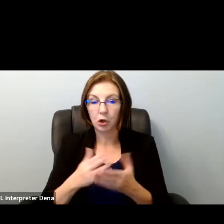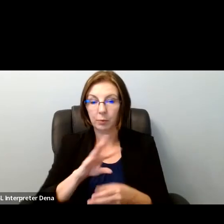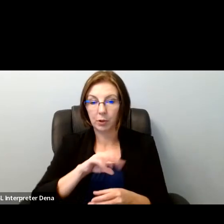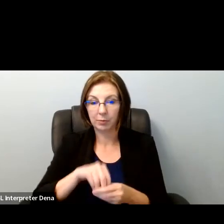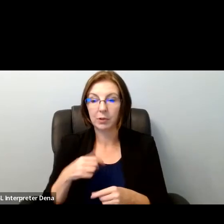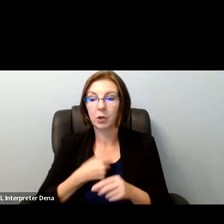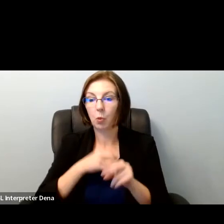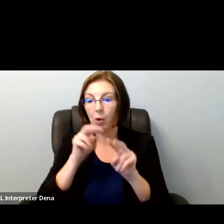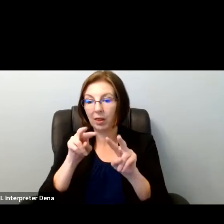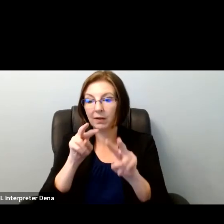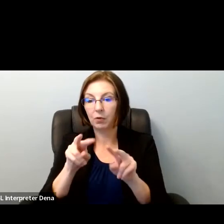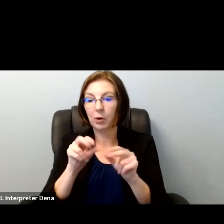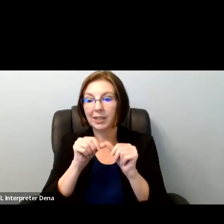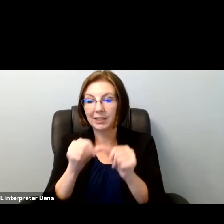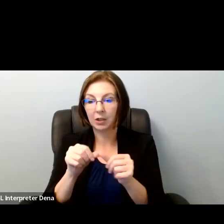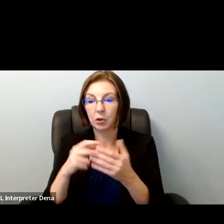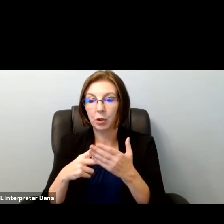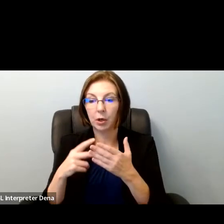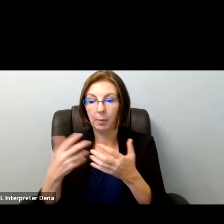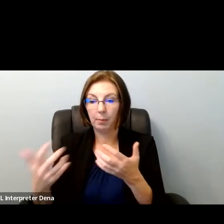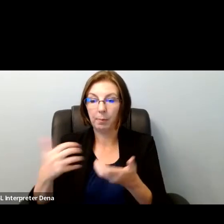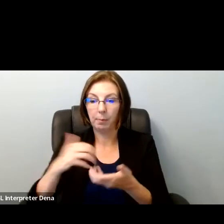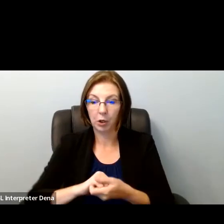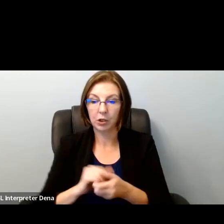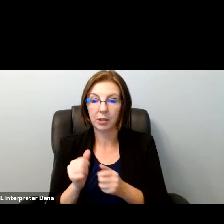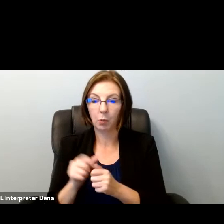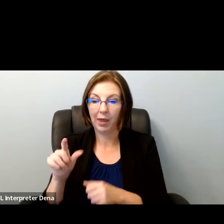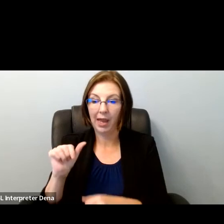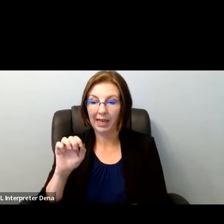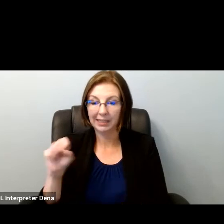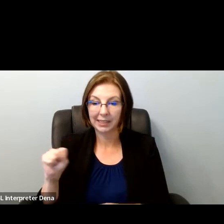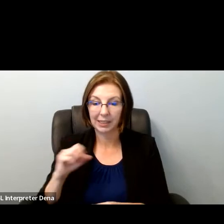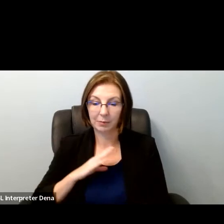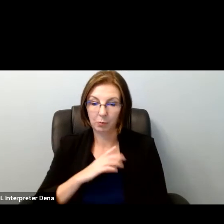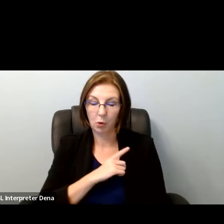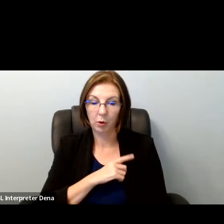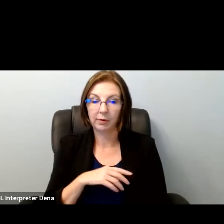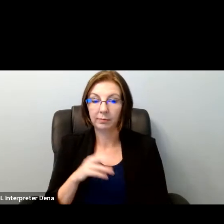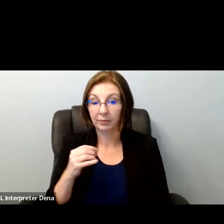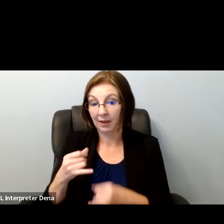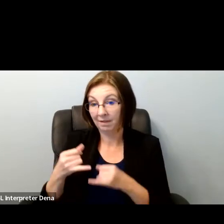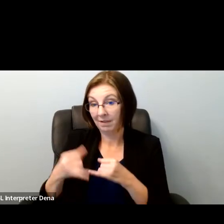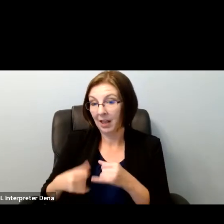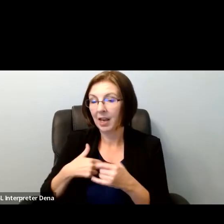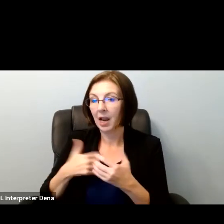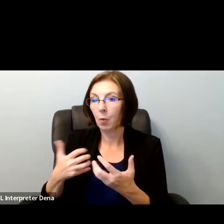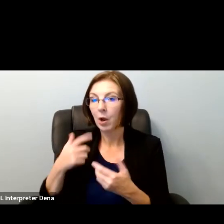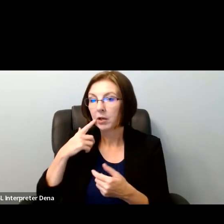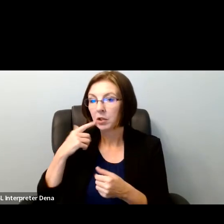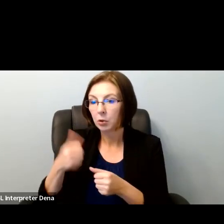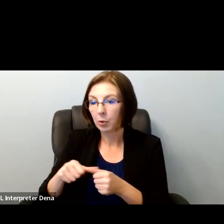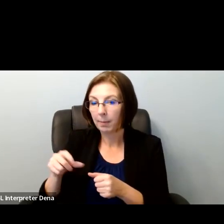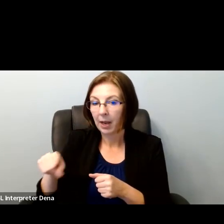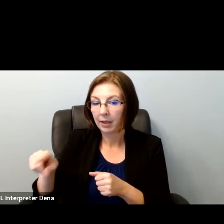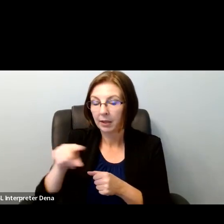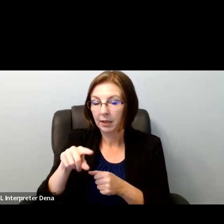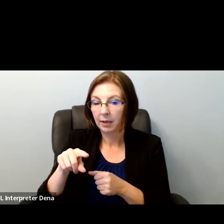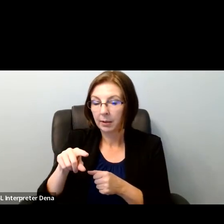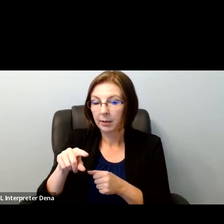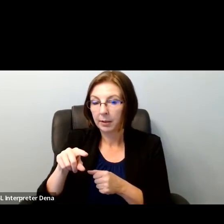continued partnership with the Access Board. And then finally, just want to remind everybody that